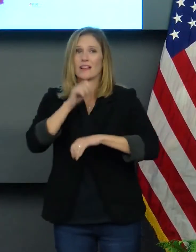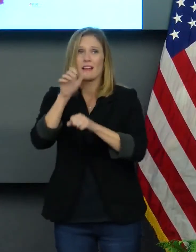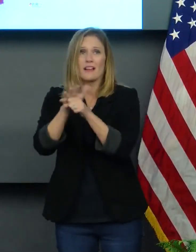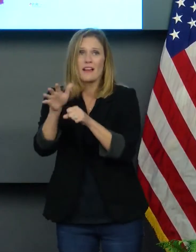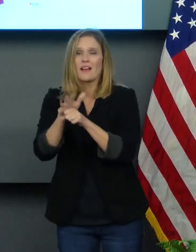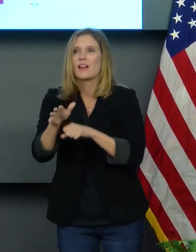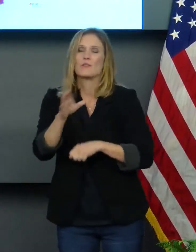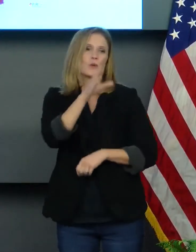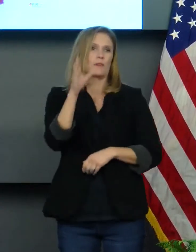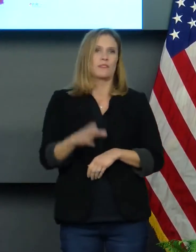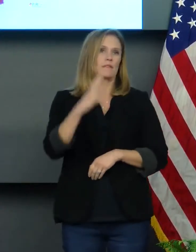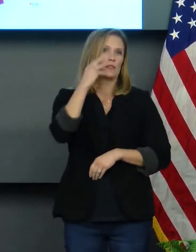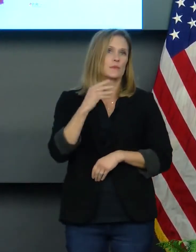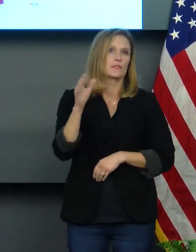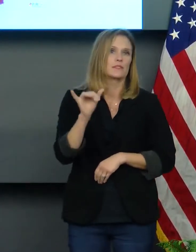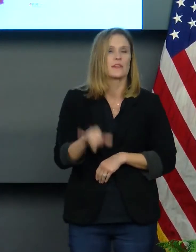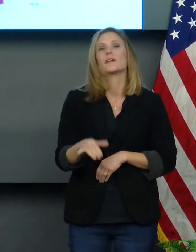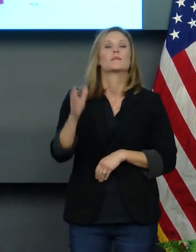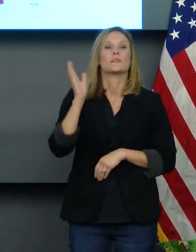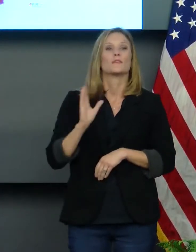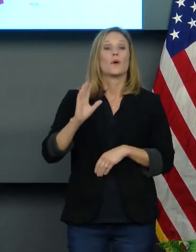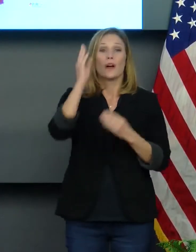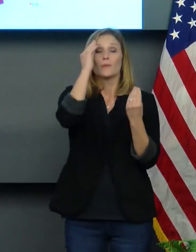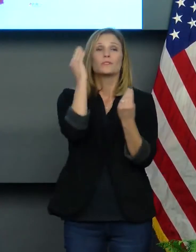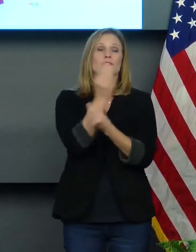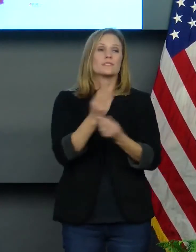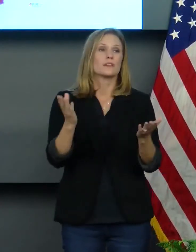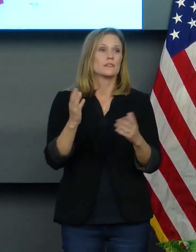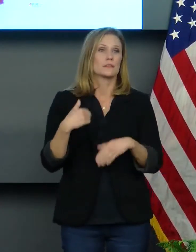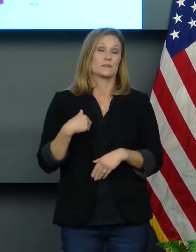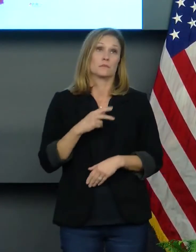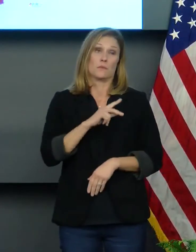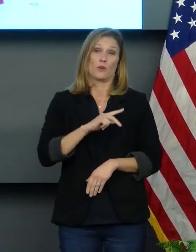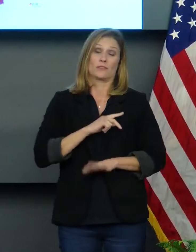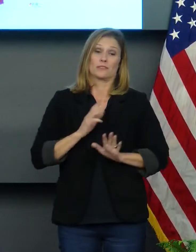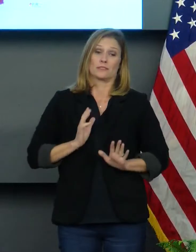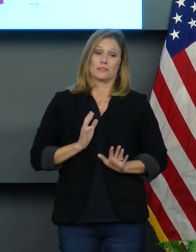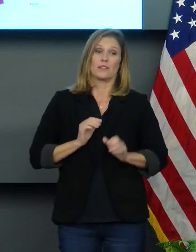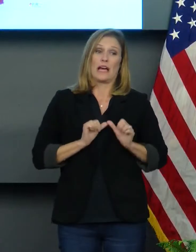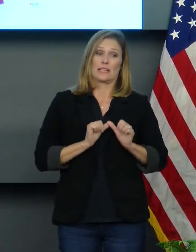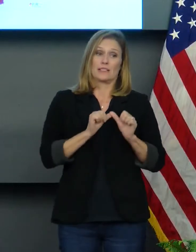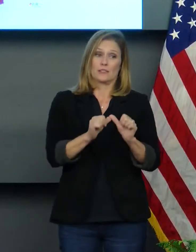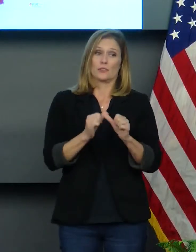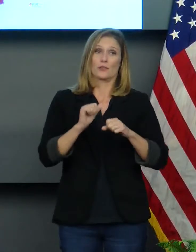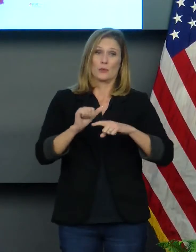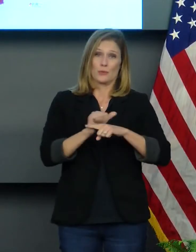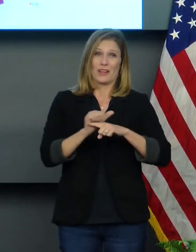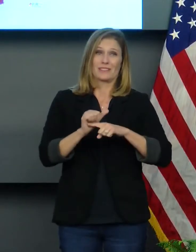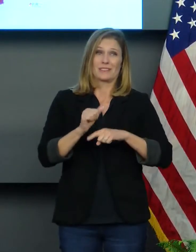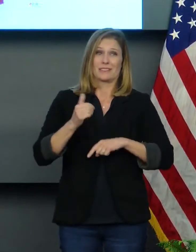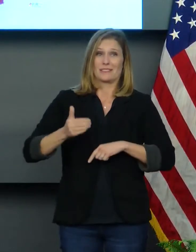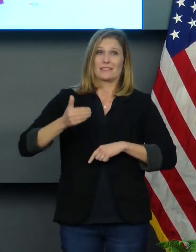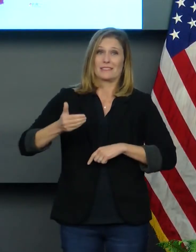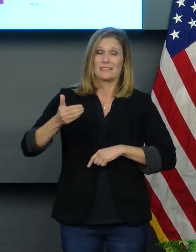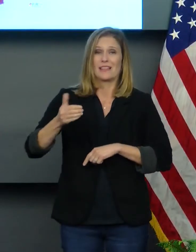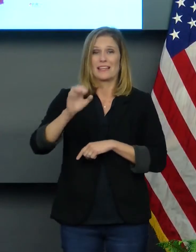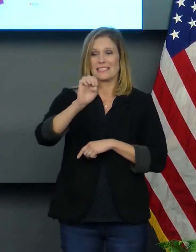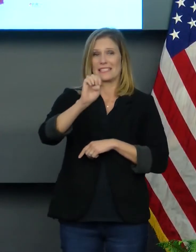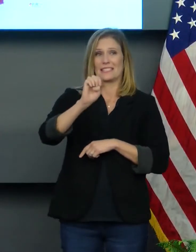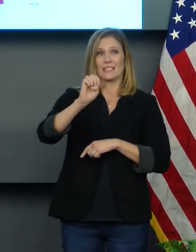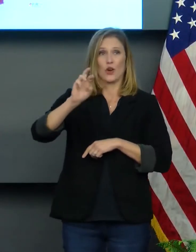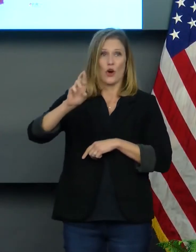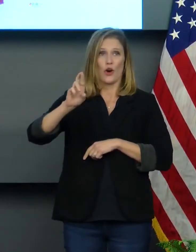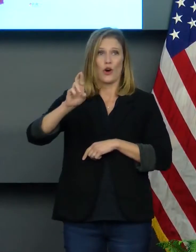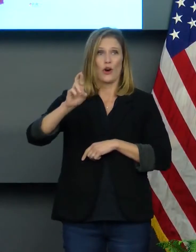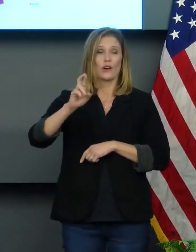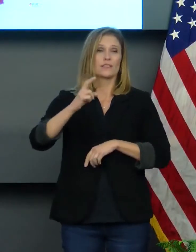before. I'll tell you, personally, I continue to practice occasionally as an ER physician, and I